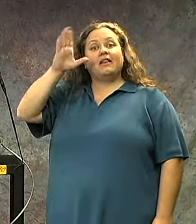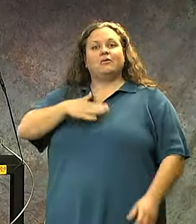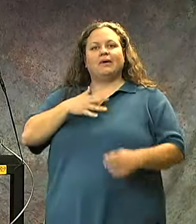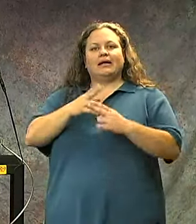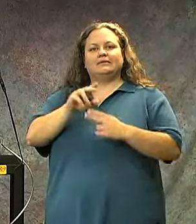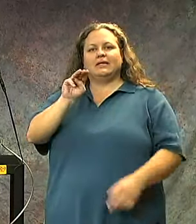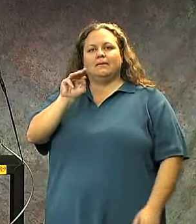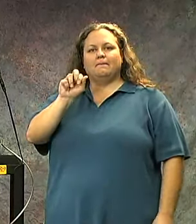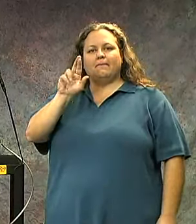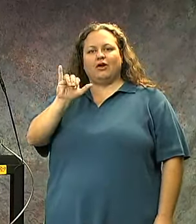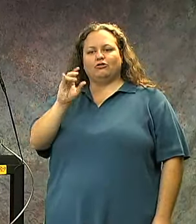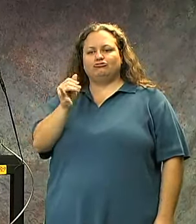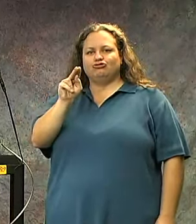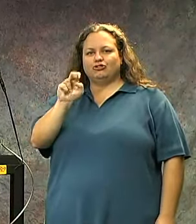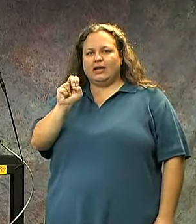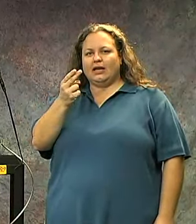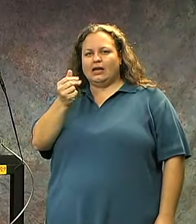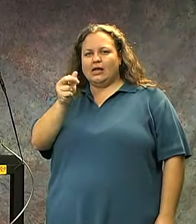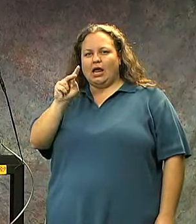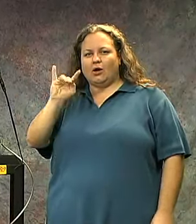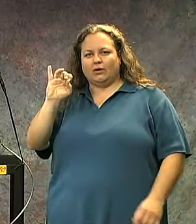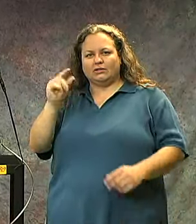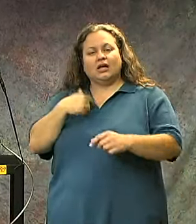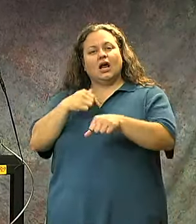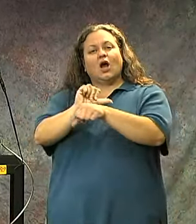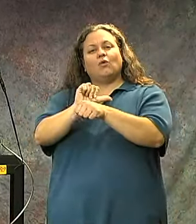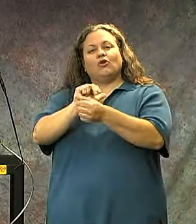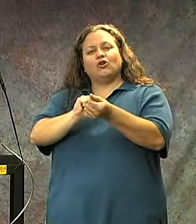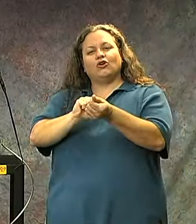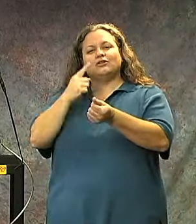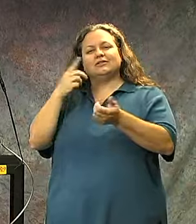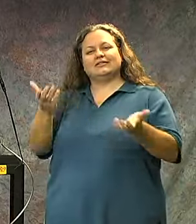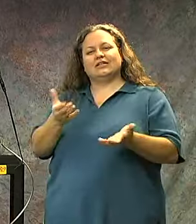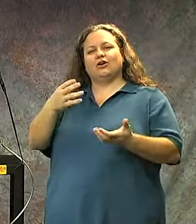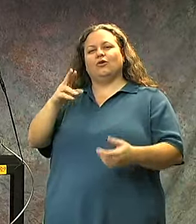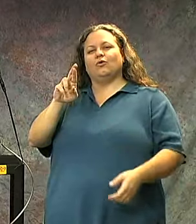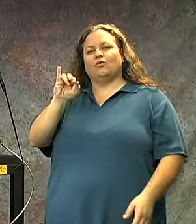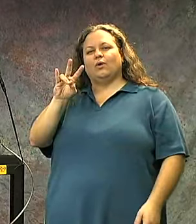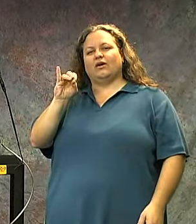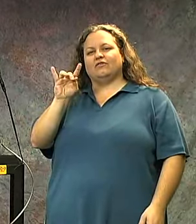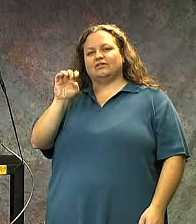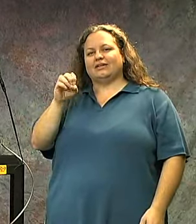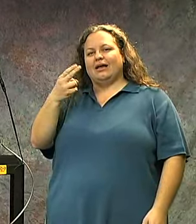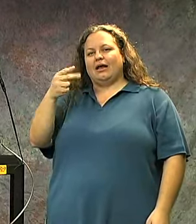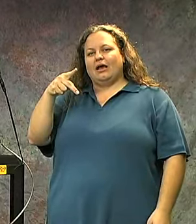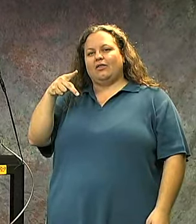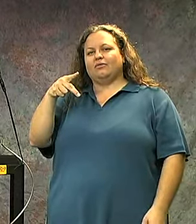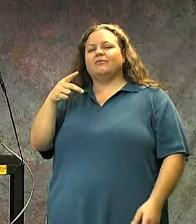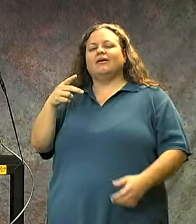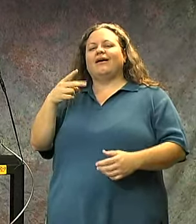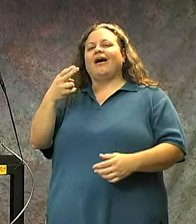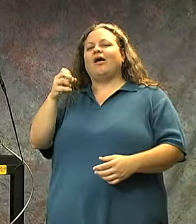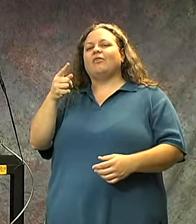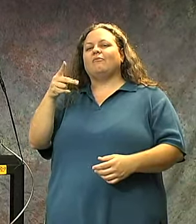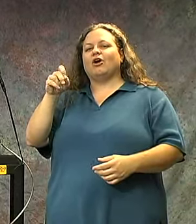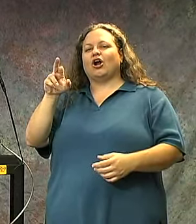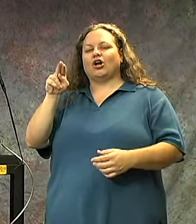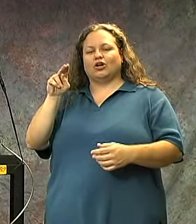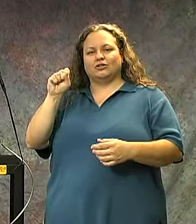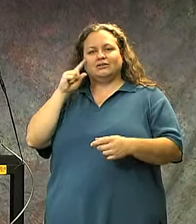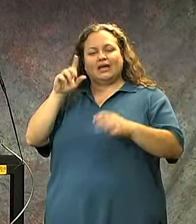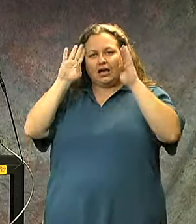Hi, my name is Mary Jane Harrington. I'm a GI nurse with Health Partners Riverside. GI stands for gastroenterology.